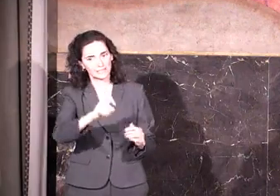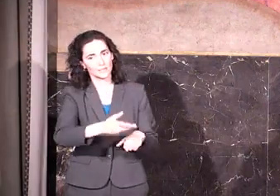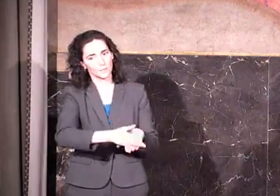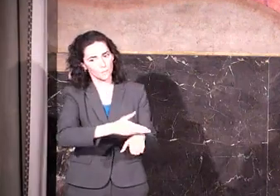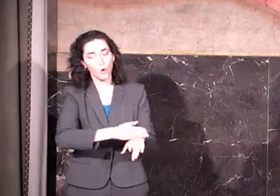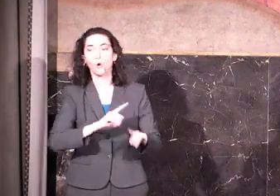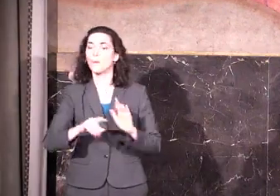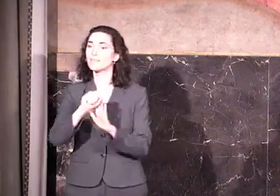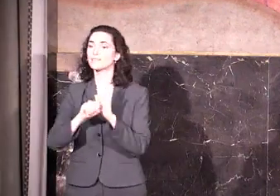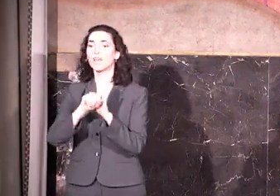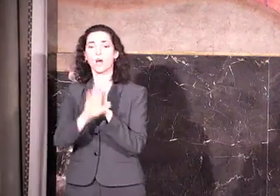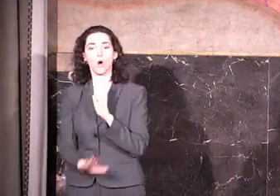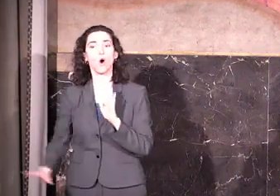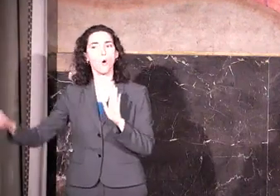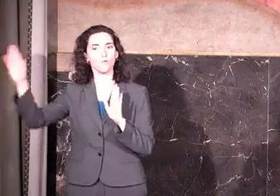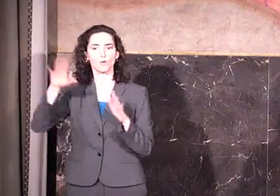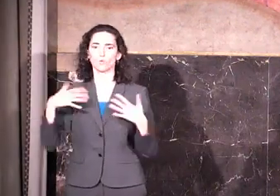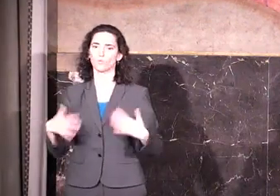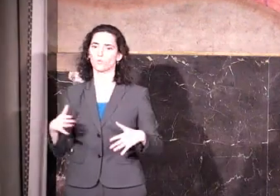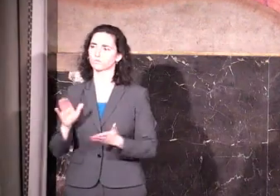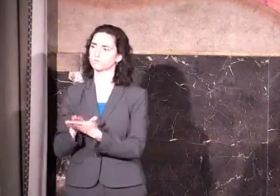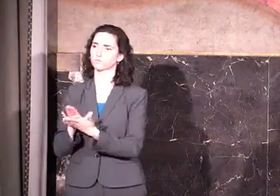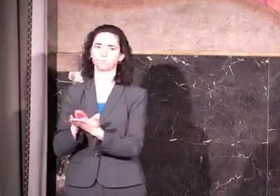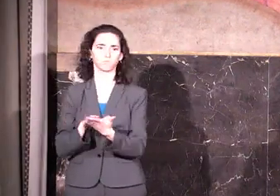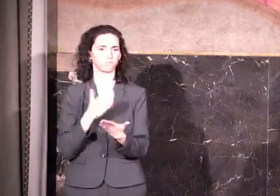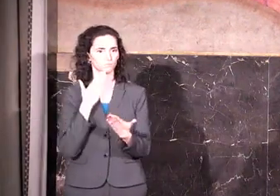is performing really well.